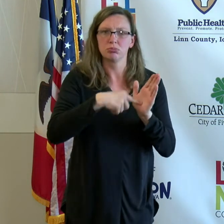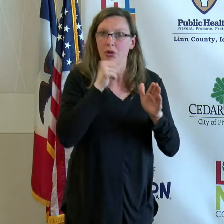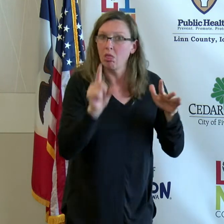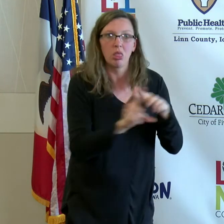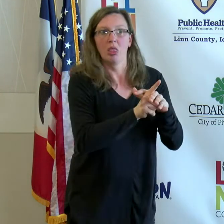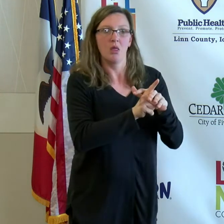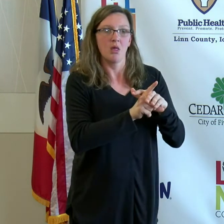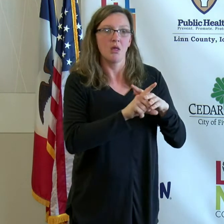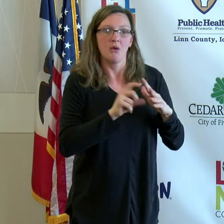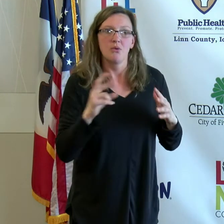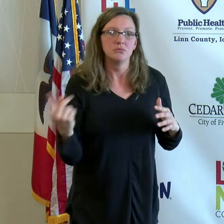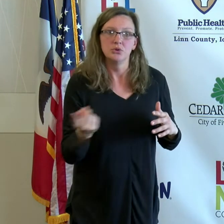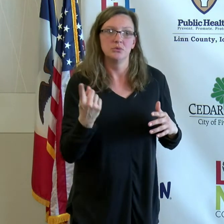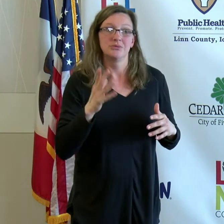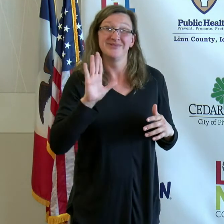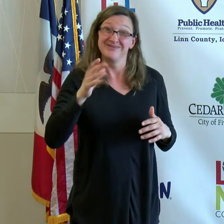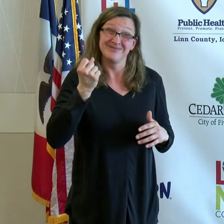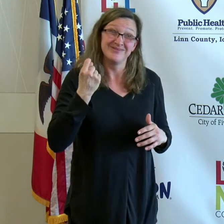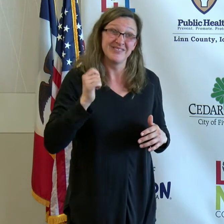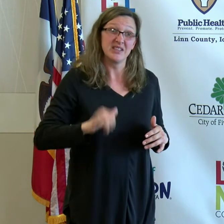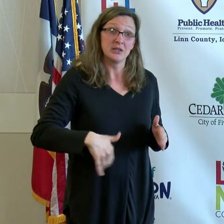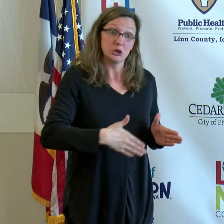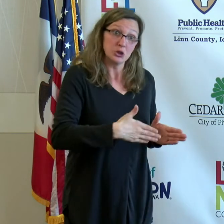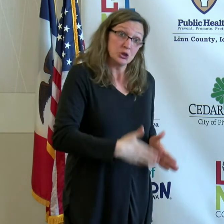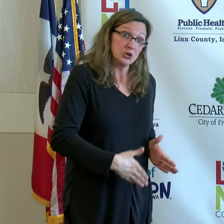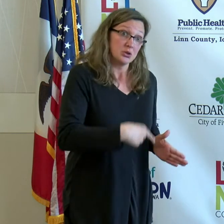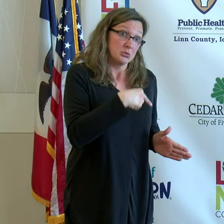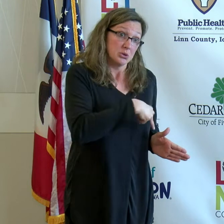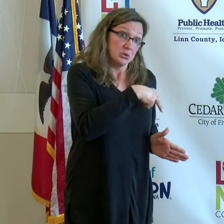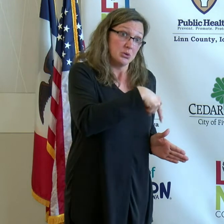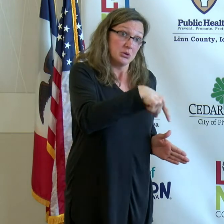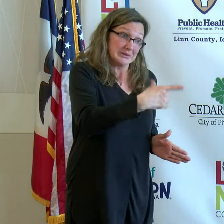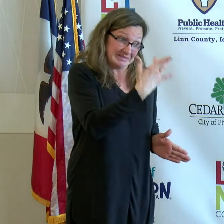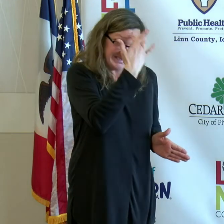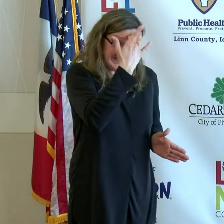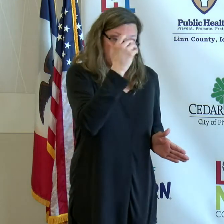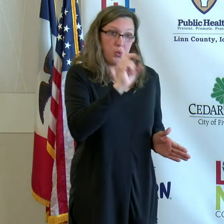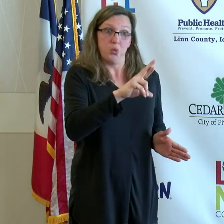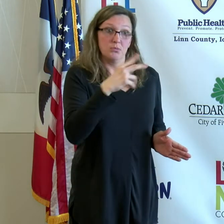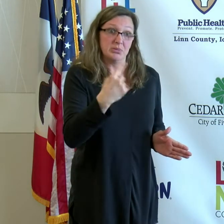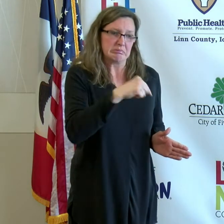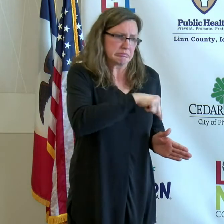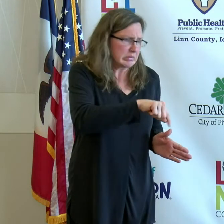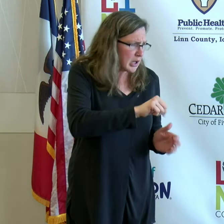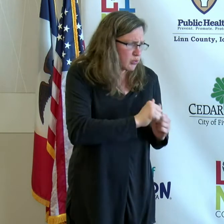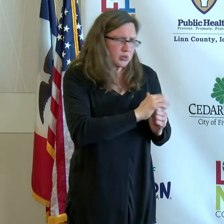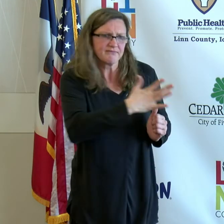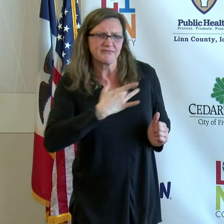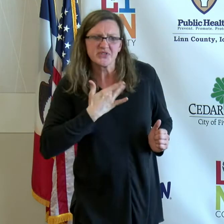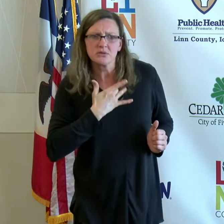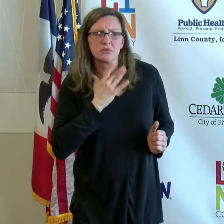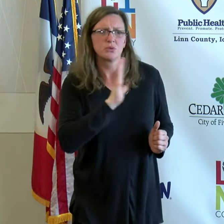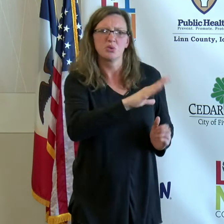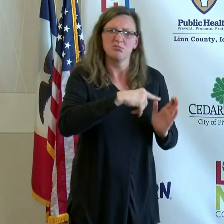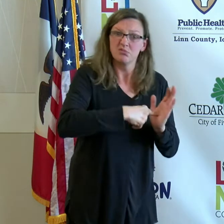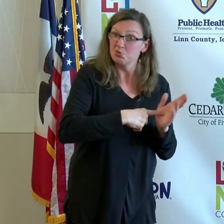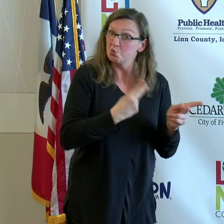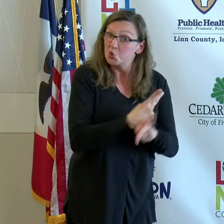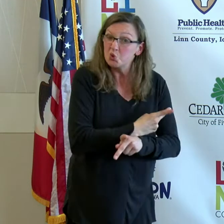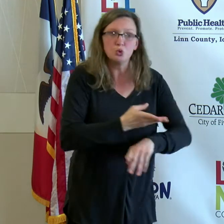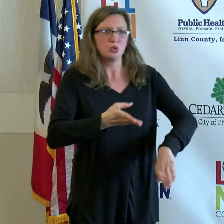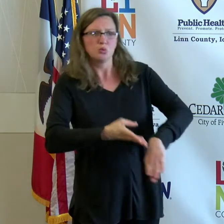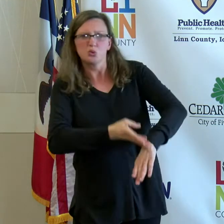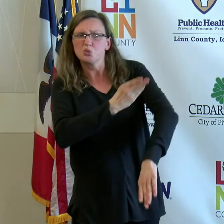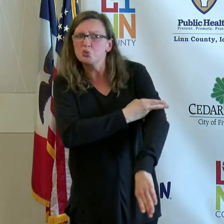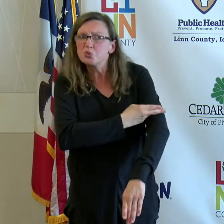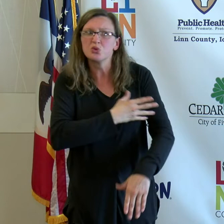resident that is ill, going over what those symptoms are like, how they are progressing in their illness. We are also looking at every single staff